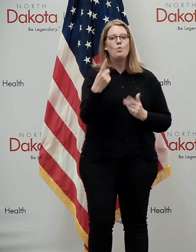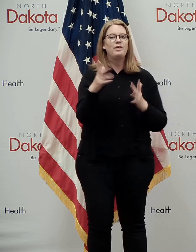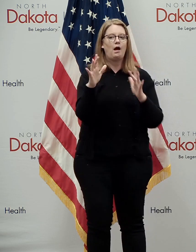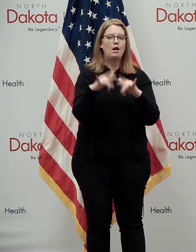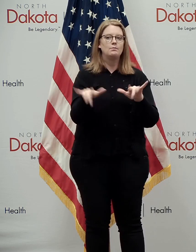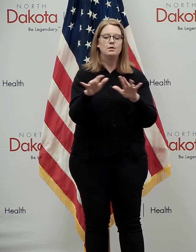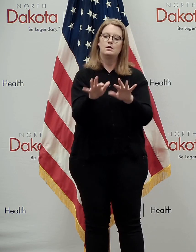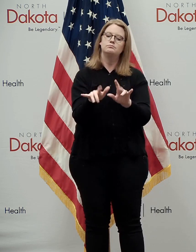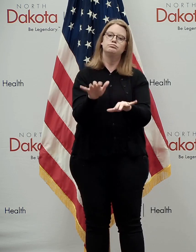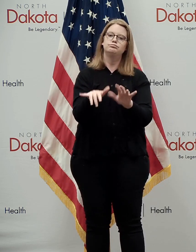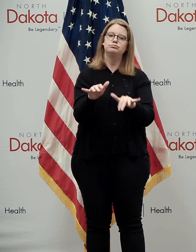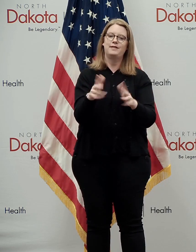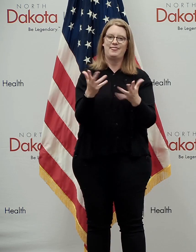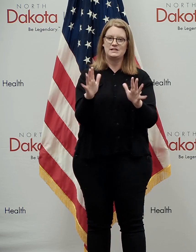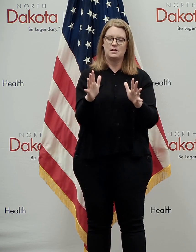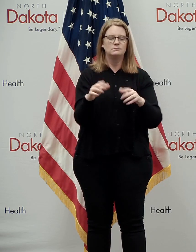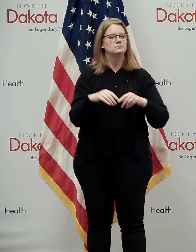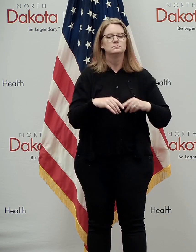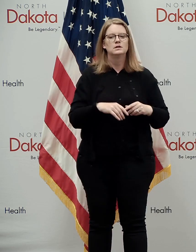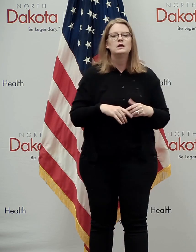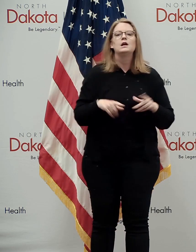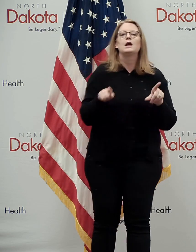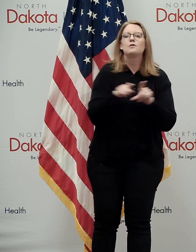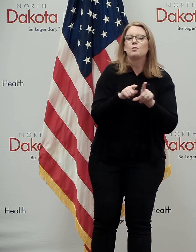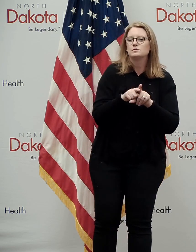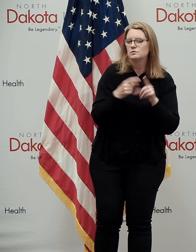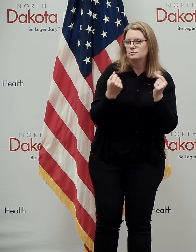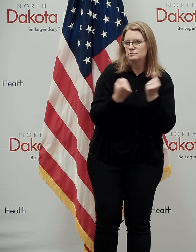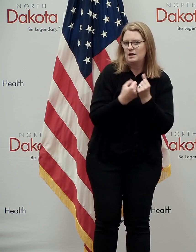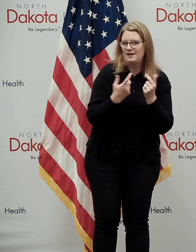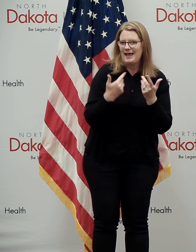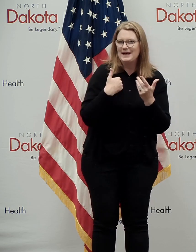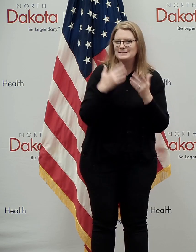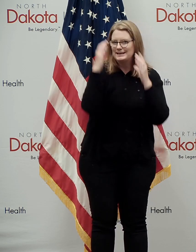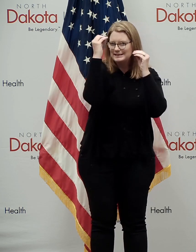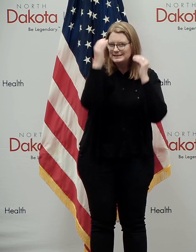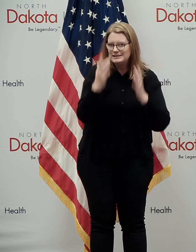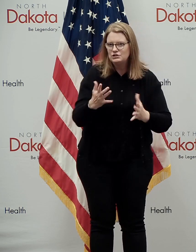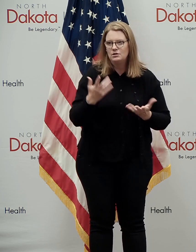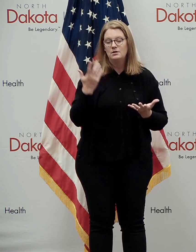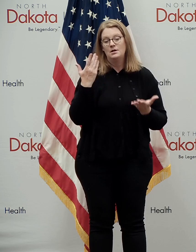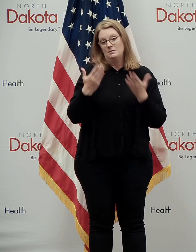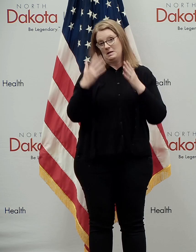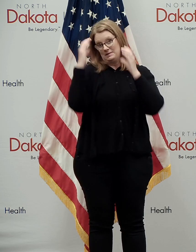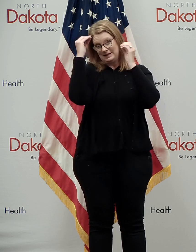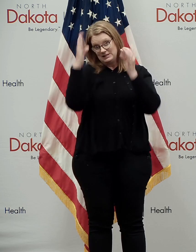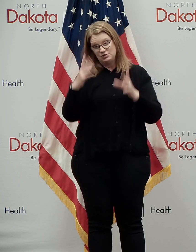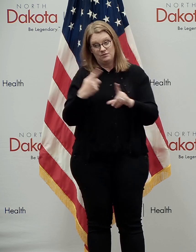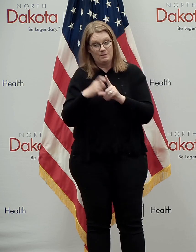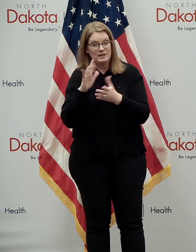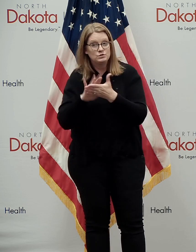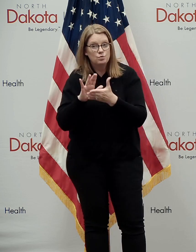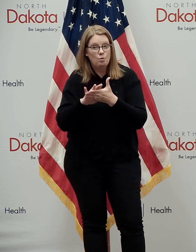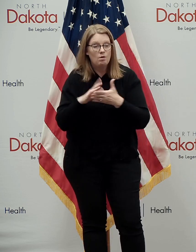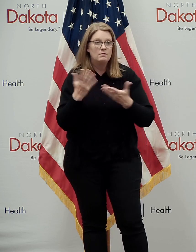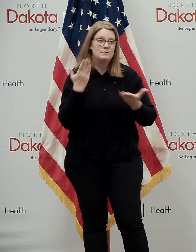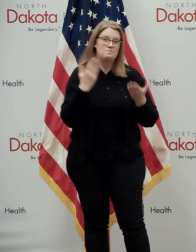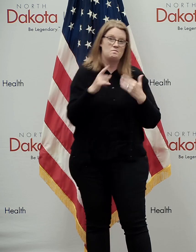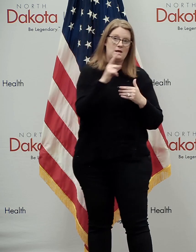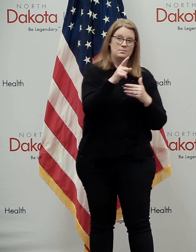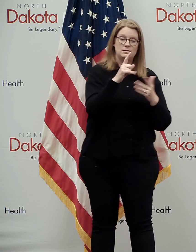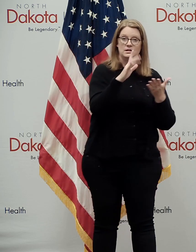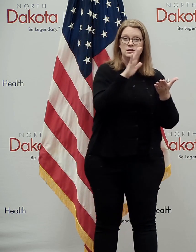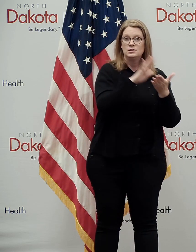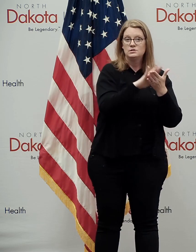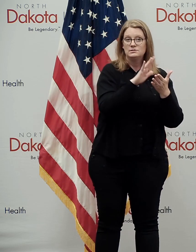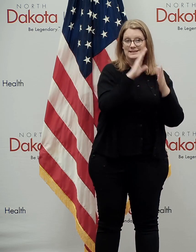does provide the support and structure of a teacher as well. And that teacher could be an assigned teacher from the school. It could be an assigned teacher from our Center for